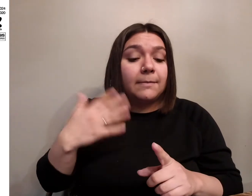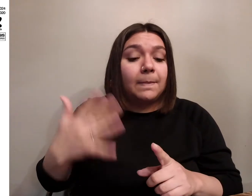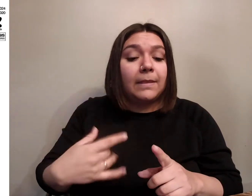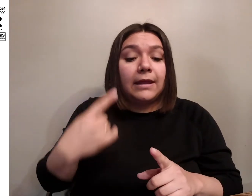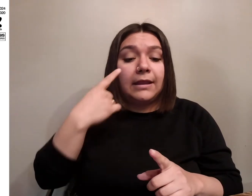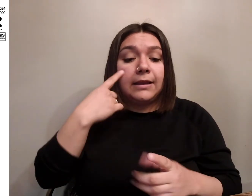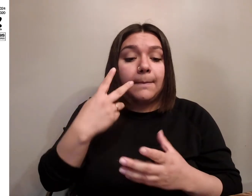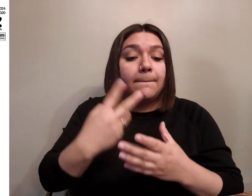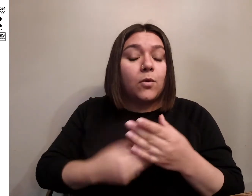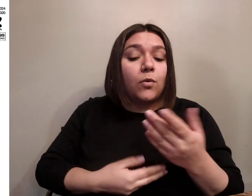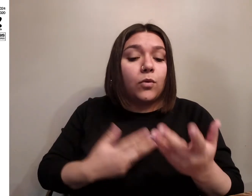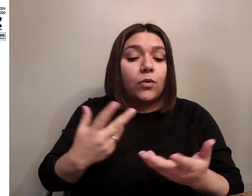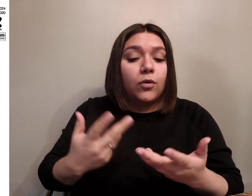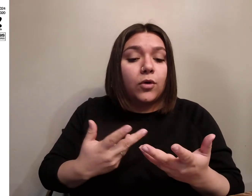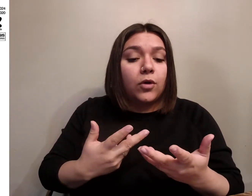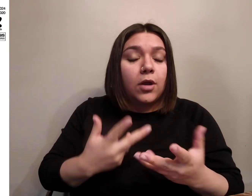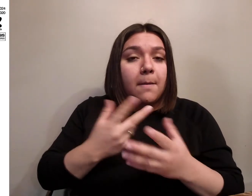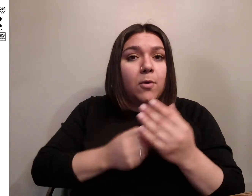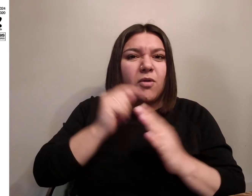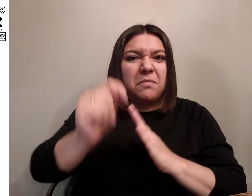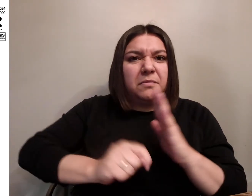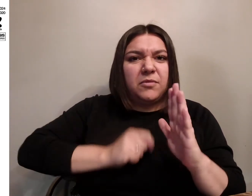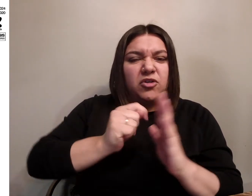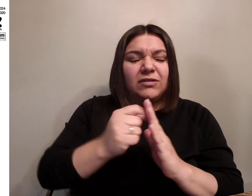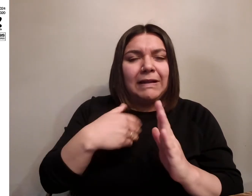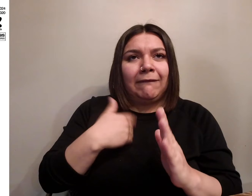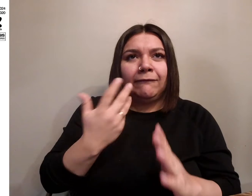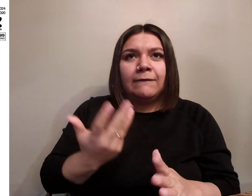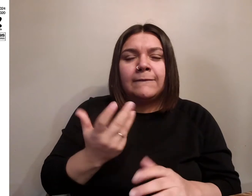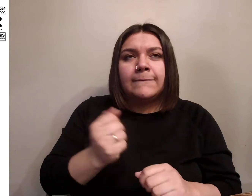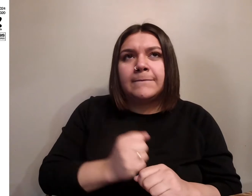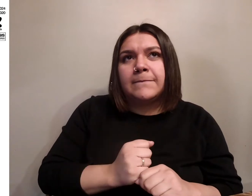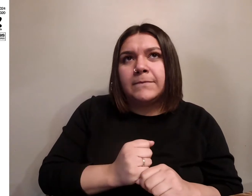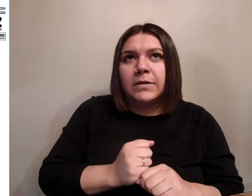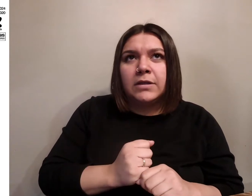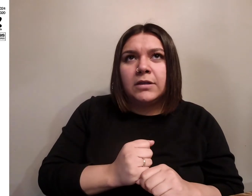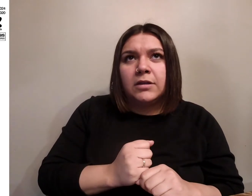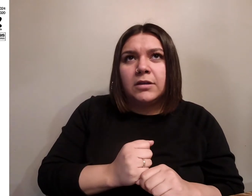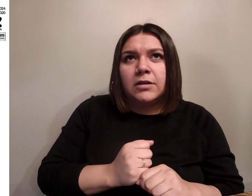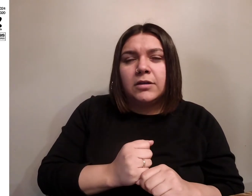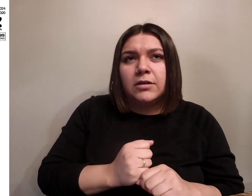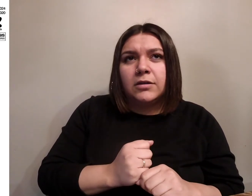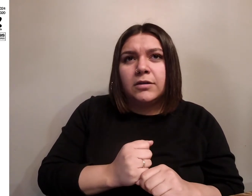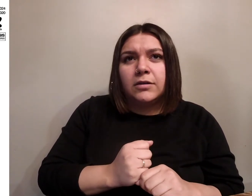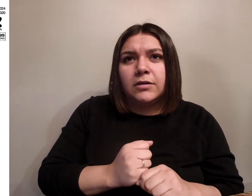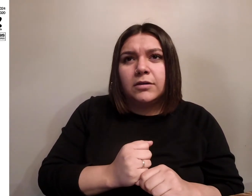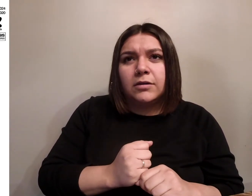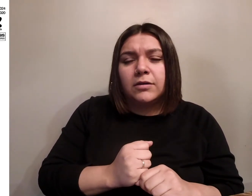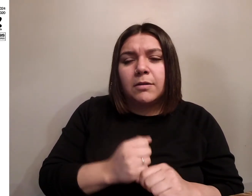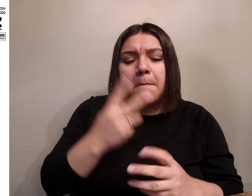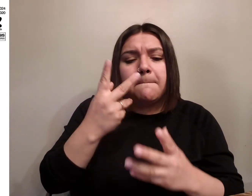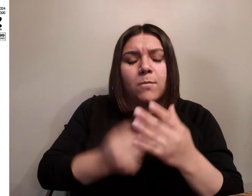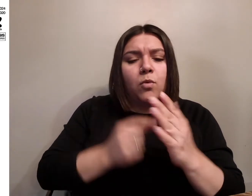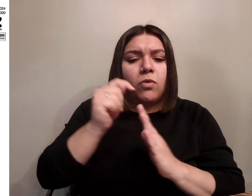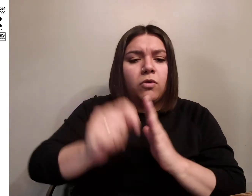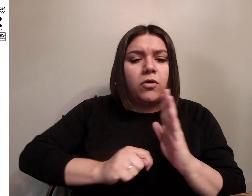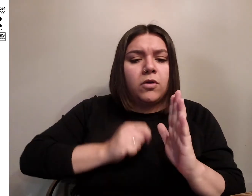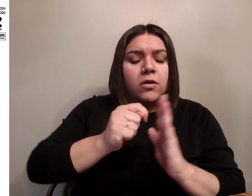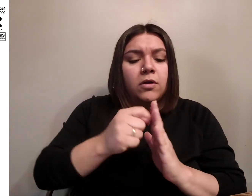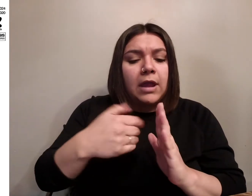1967, because I think both these periods have a sort of